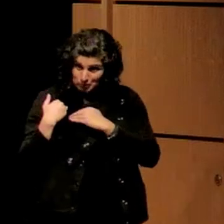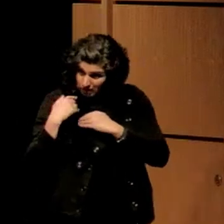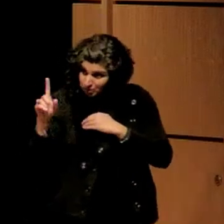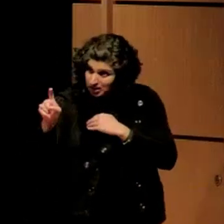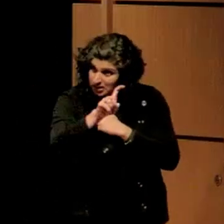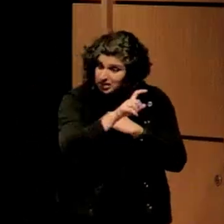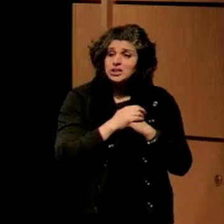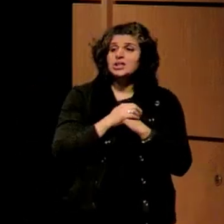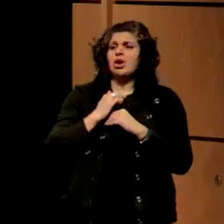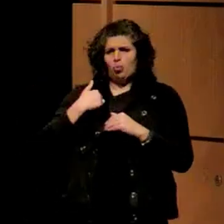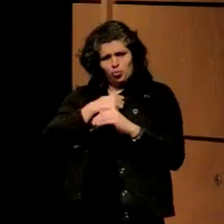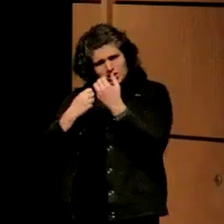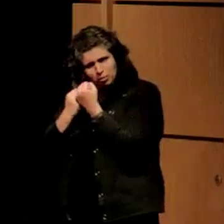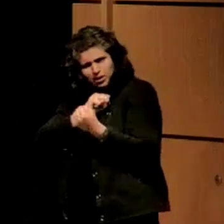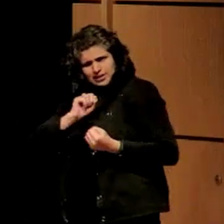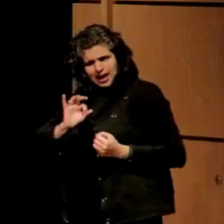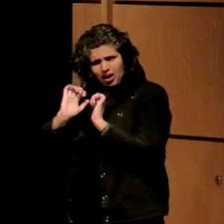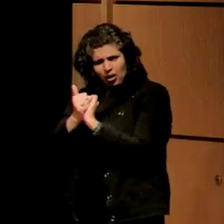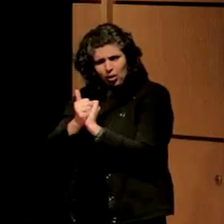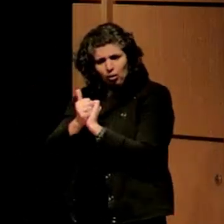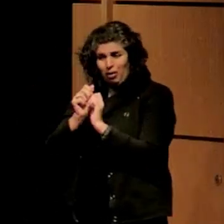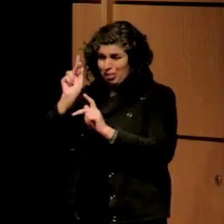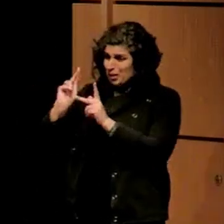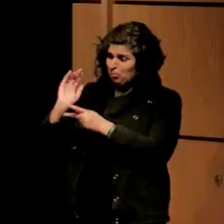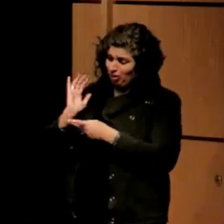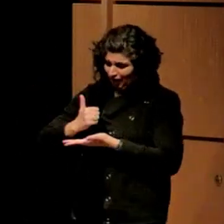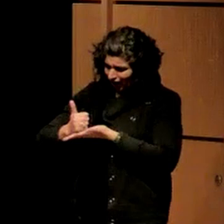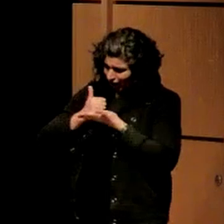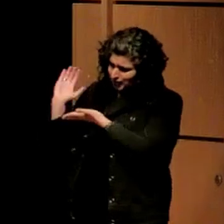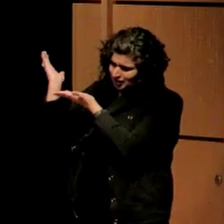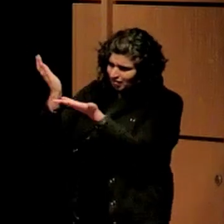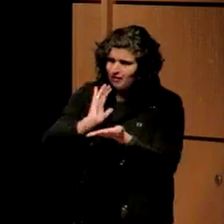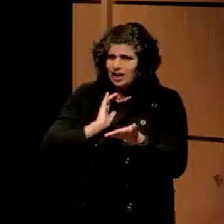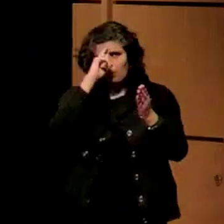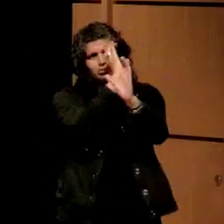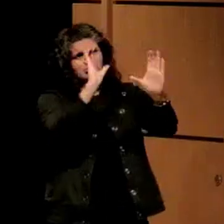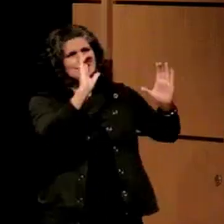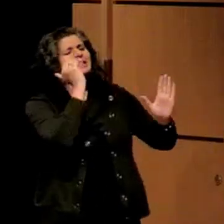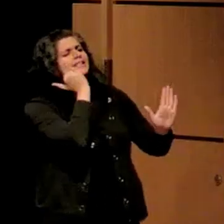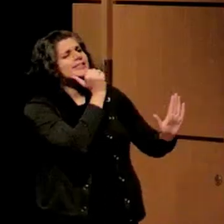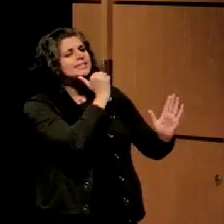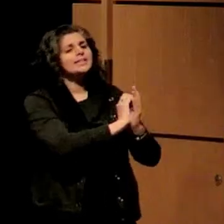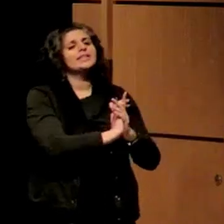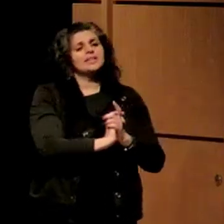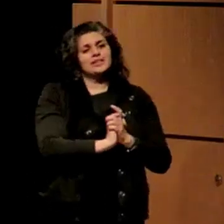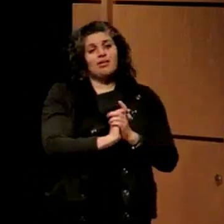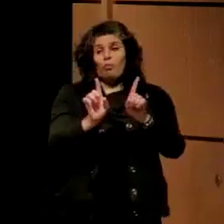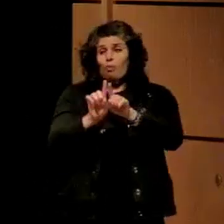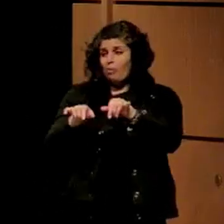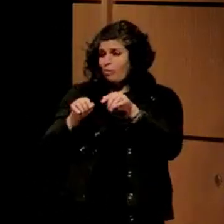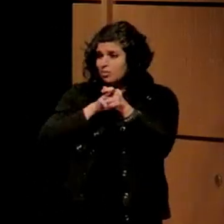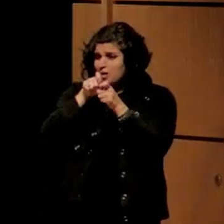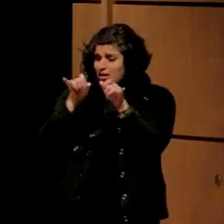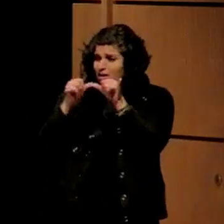we supporting staff, the people who help us deliver the mission on a daily basis? We are also specifically measuring